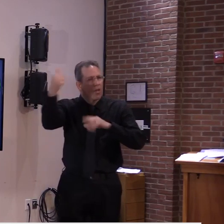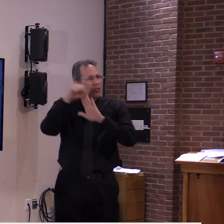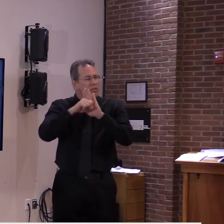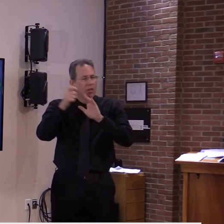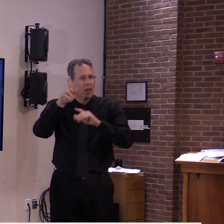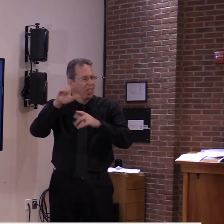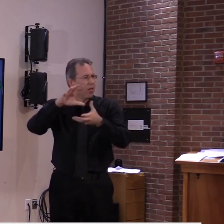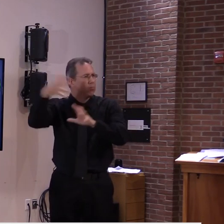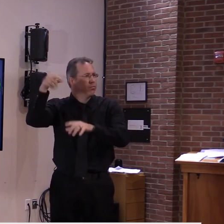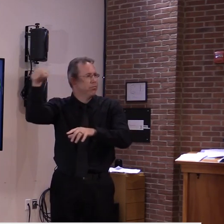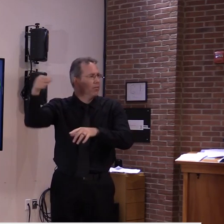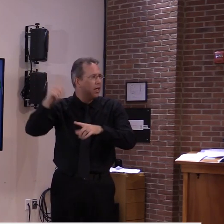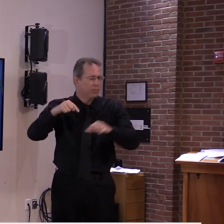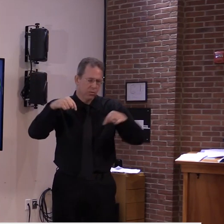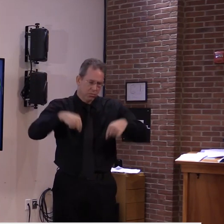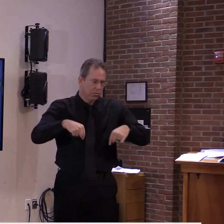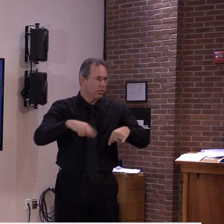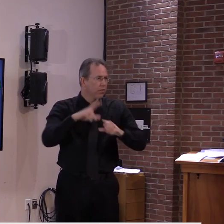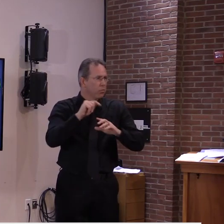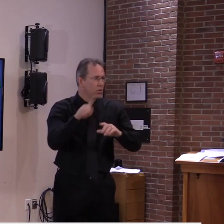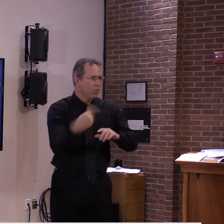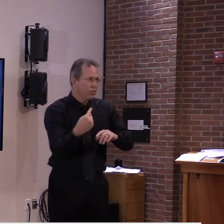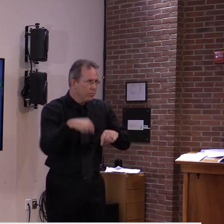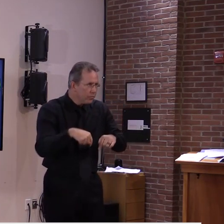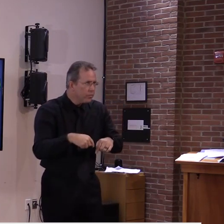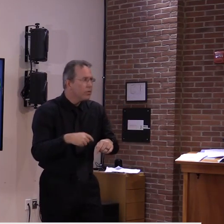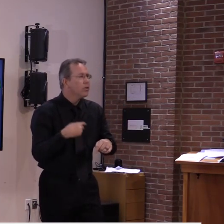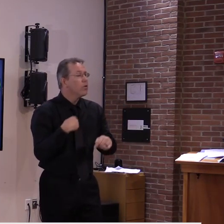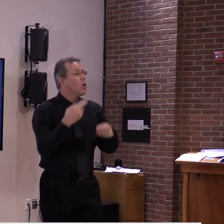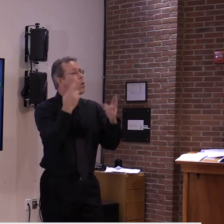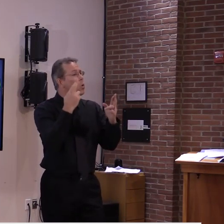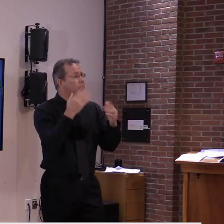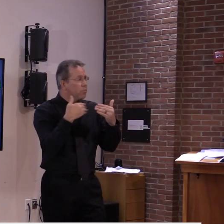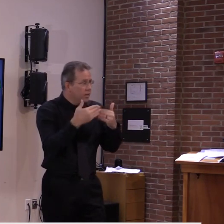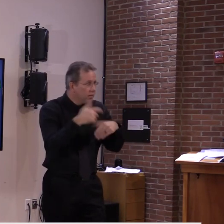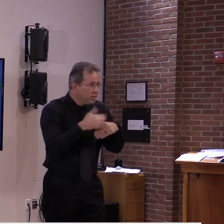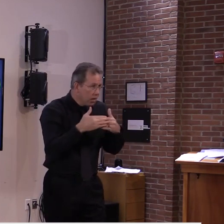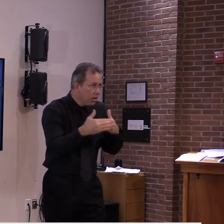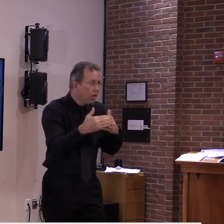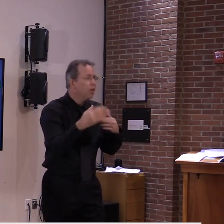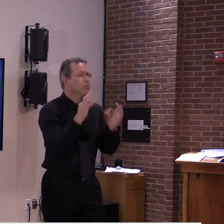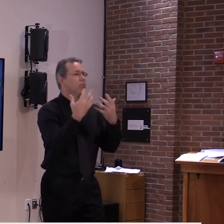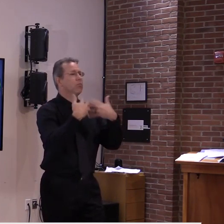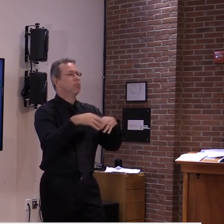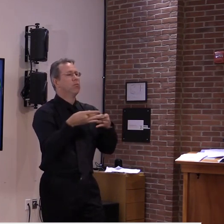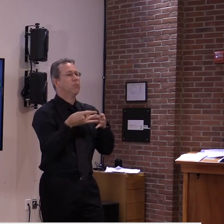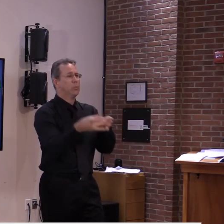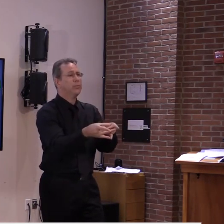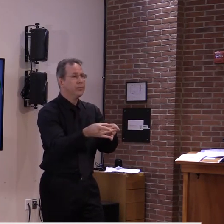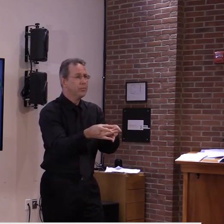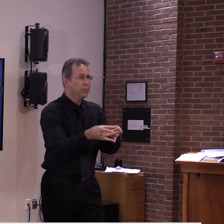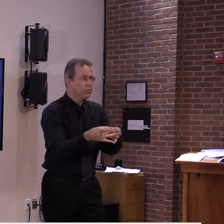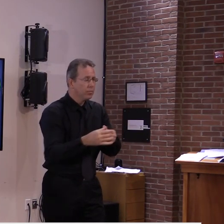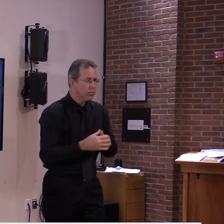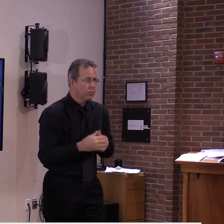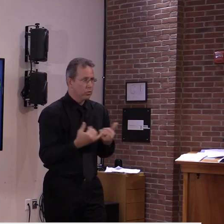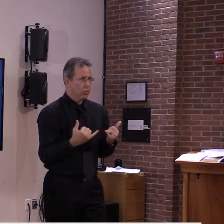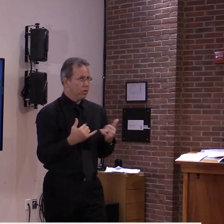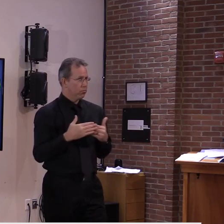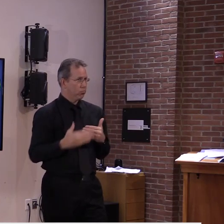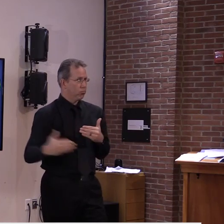whole situation should be resolved in terms of those people who have been given the opportunity to test,